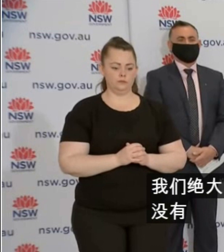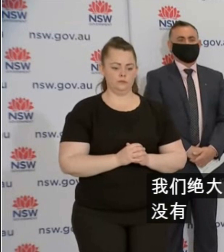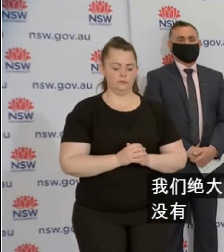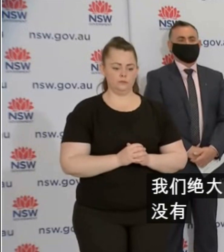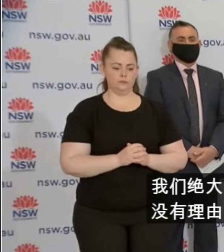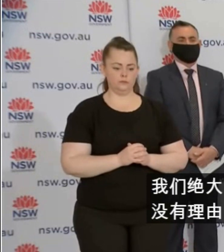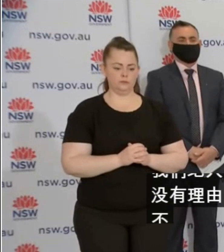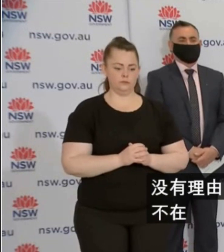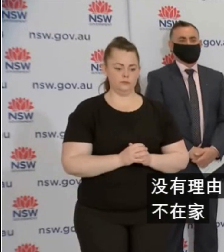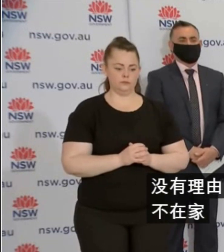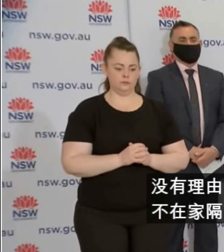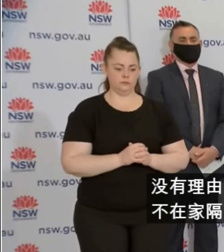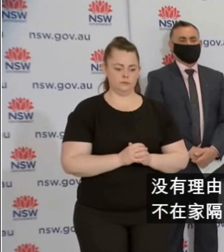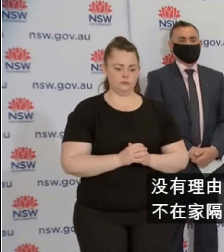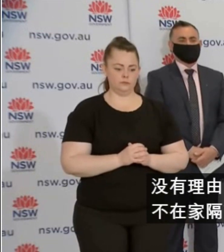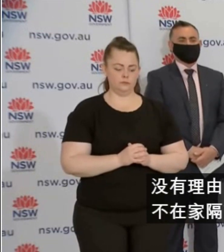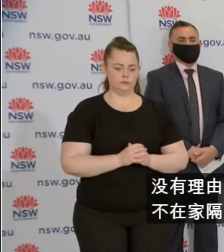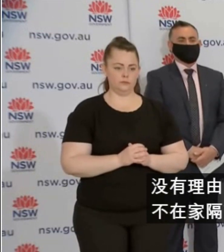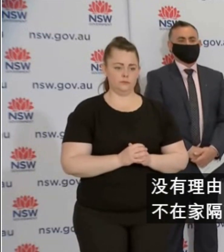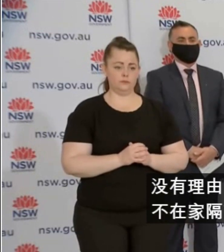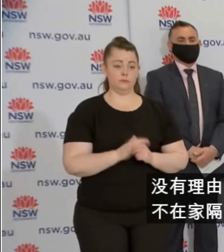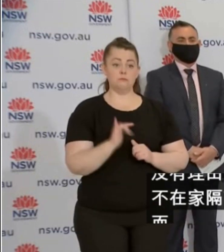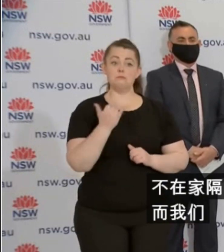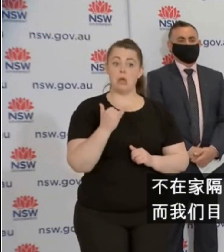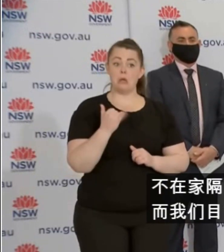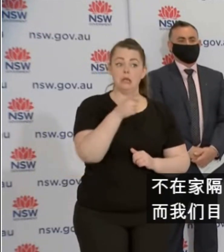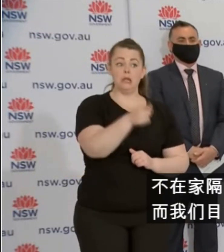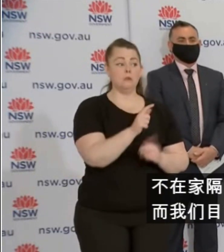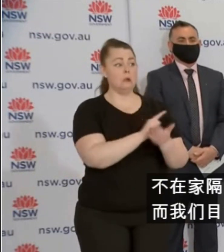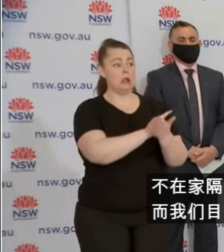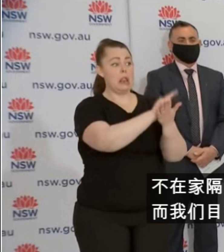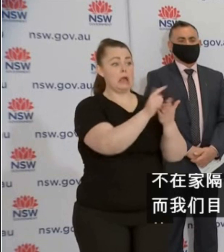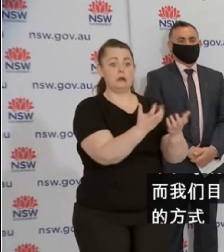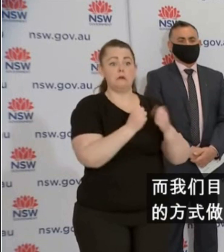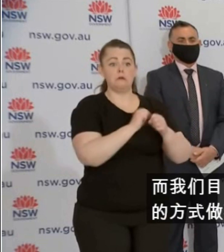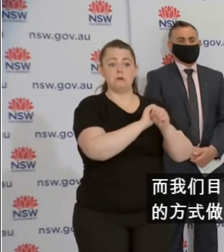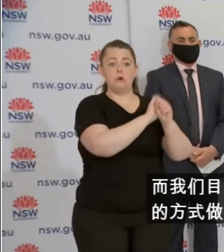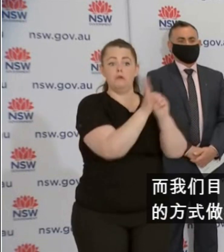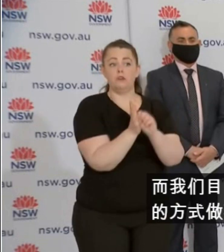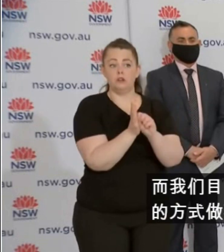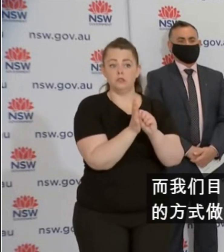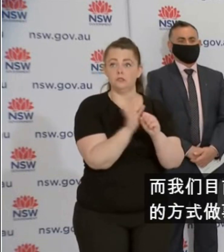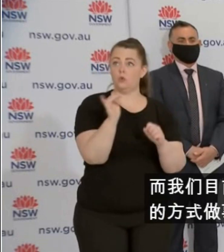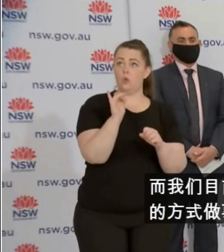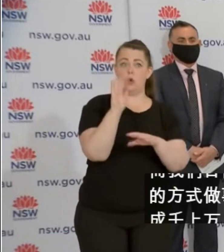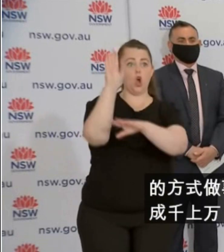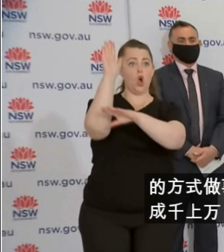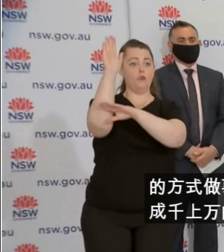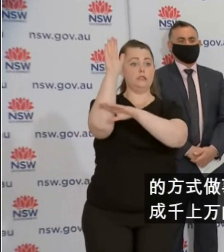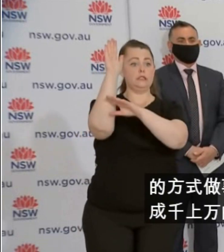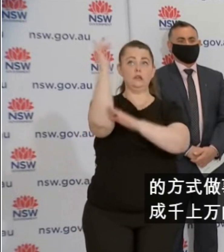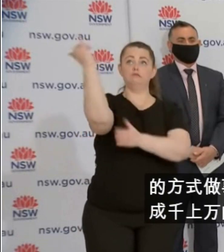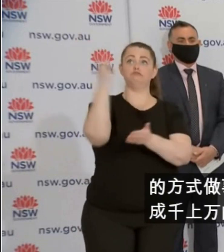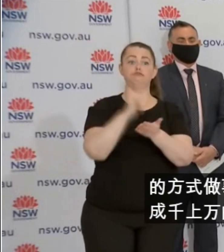there is no reason why you can't home quarantine, we can't do things differently. At the moment, as you all know, we have thousands